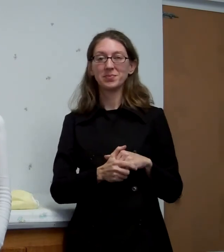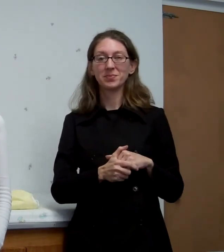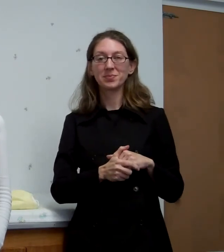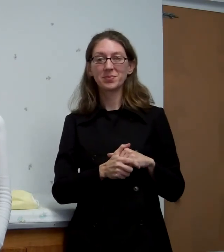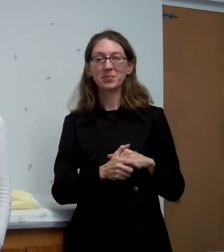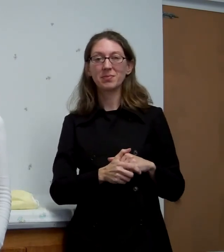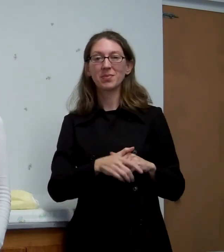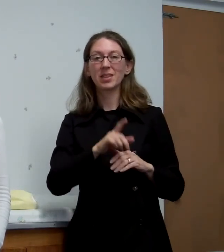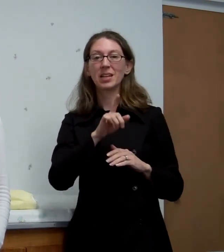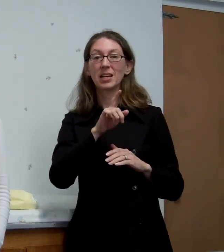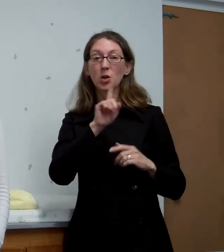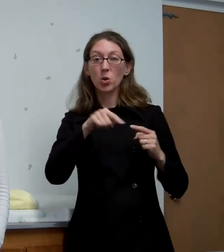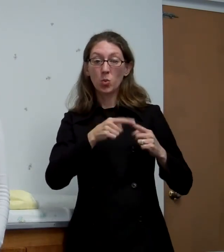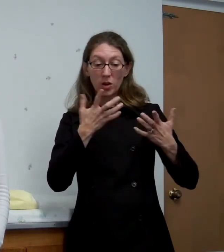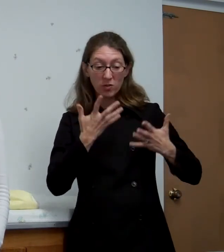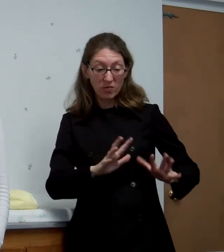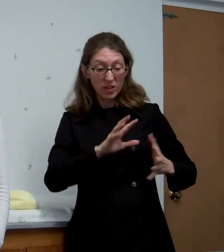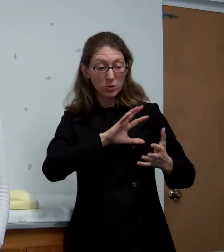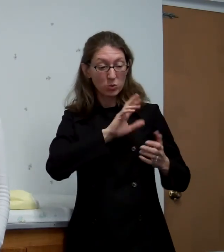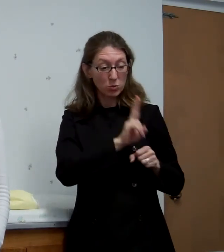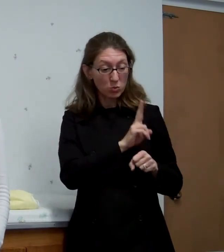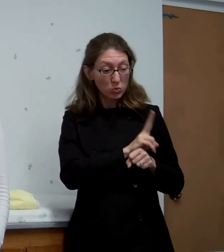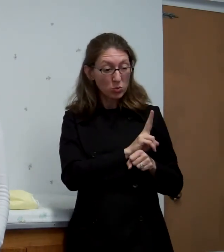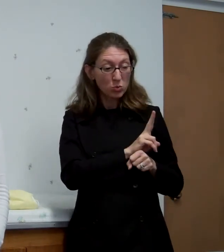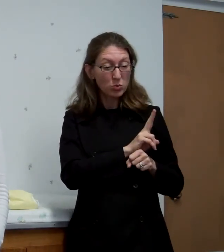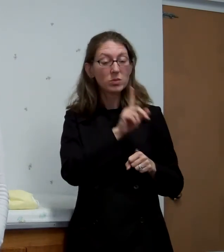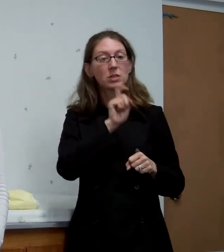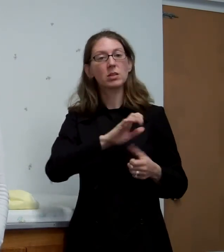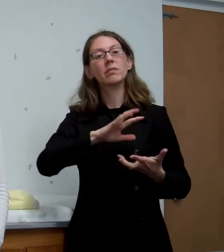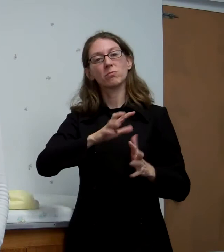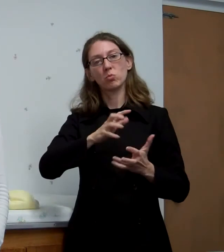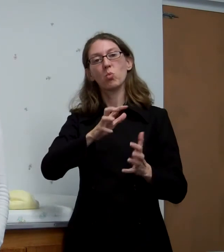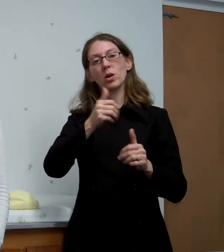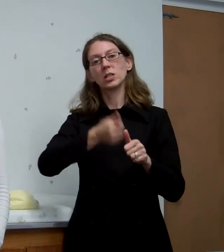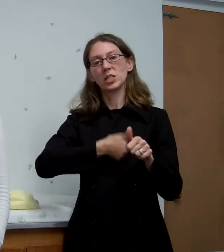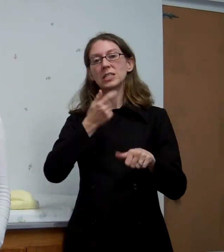they need to be washed after every change,